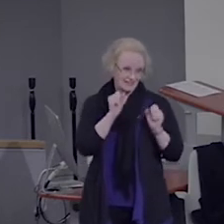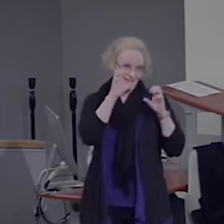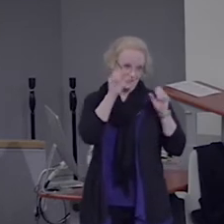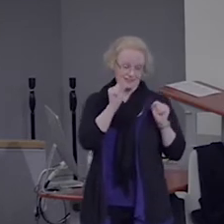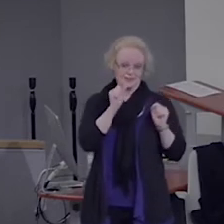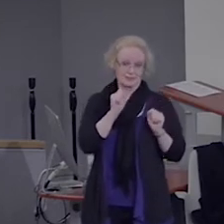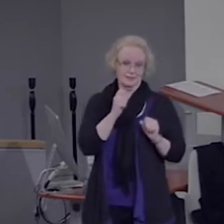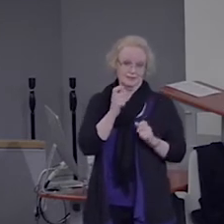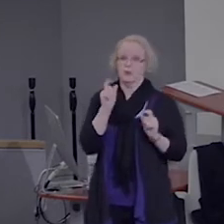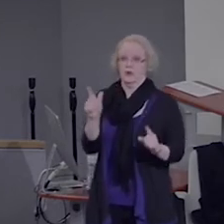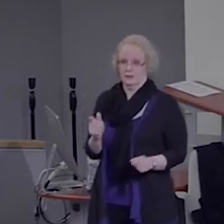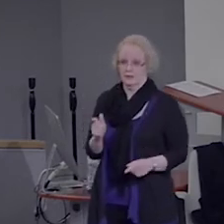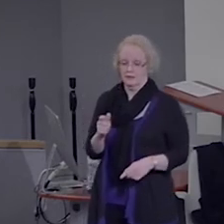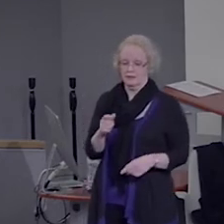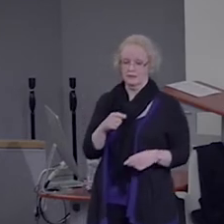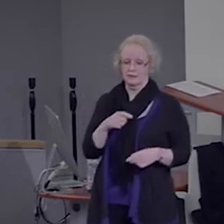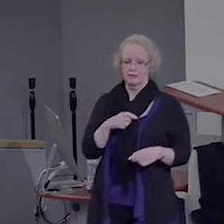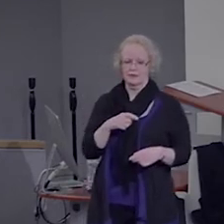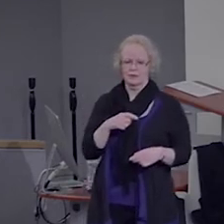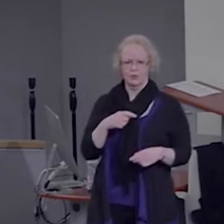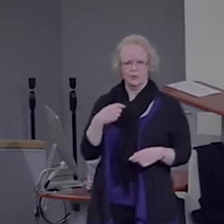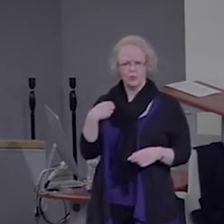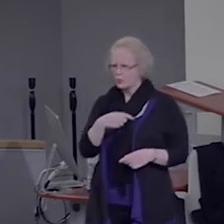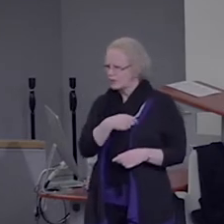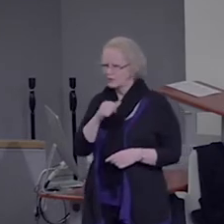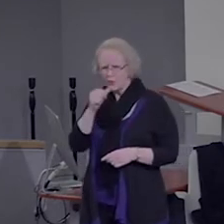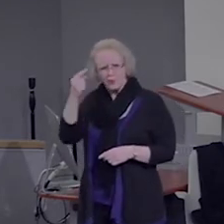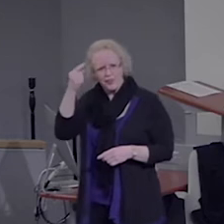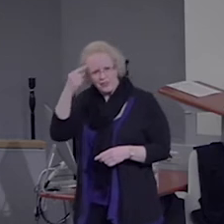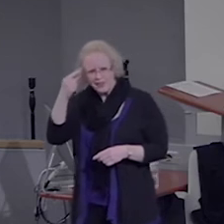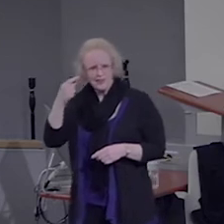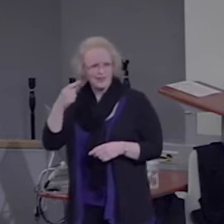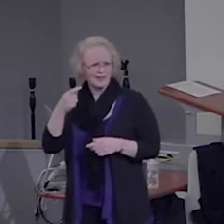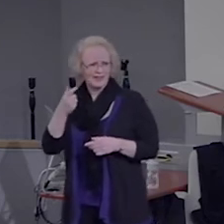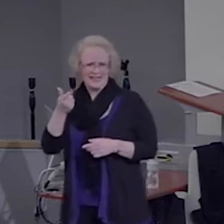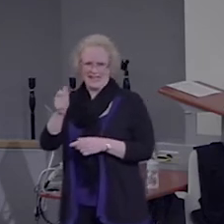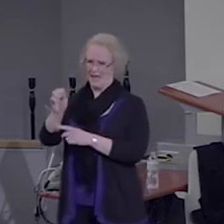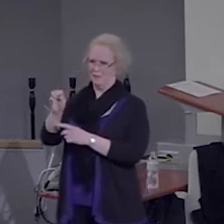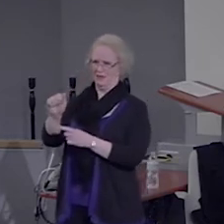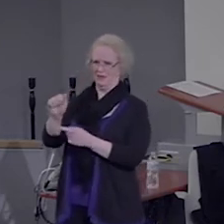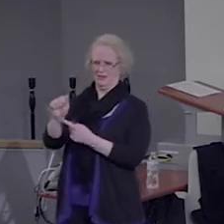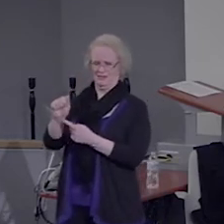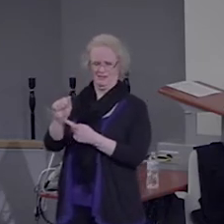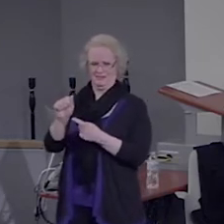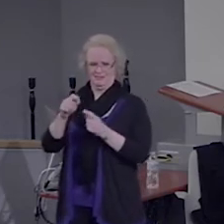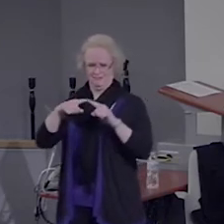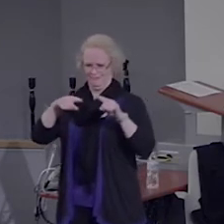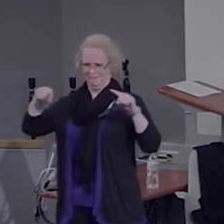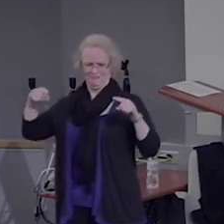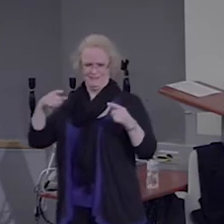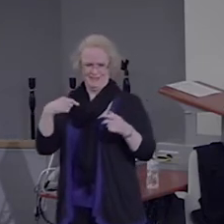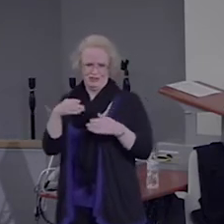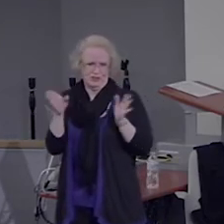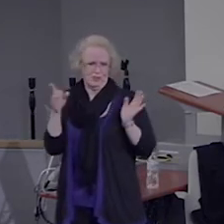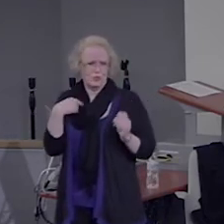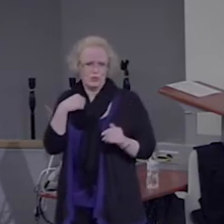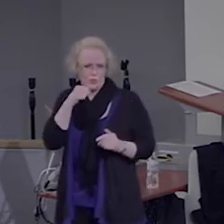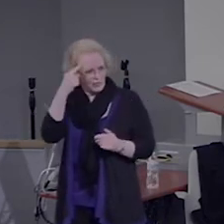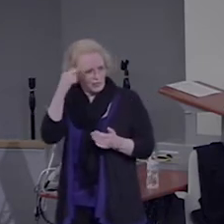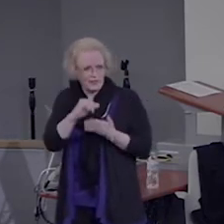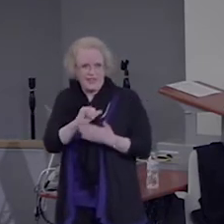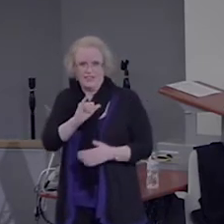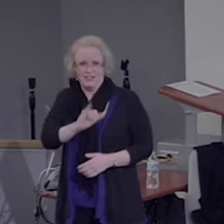we don't think that gamma that gamma in general is just